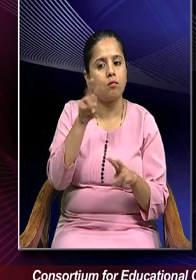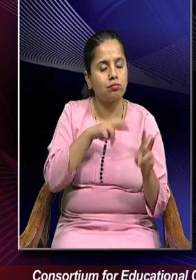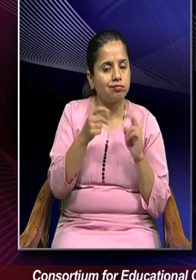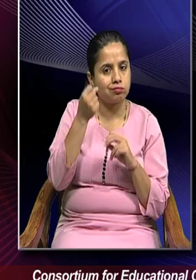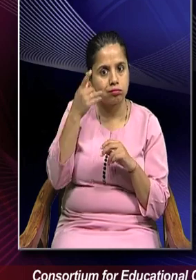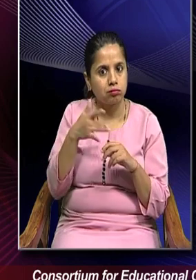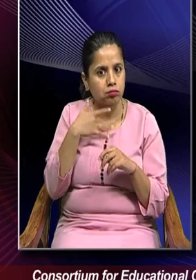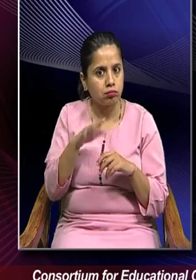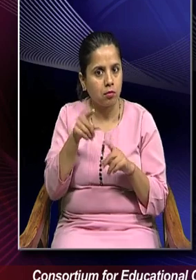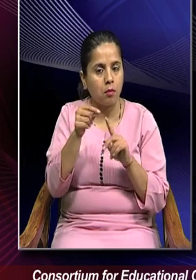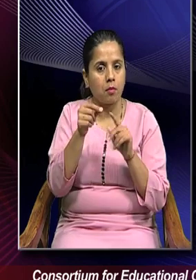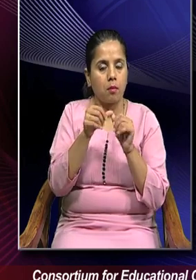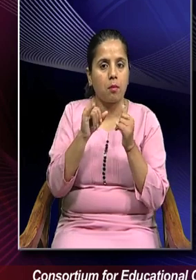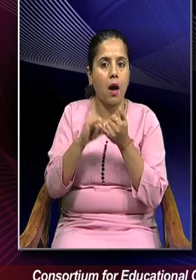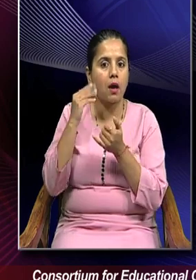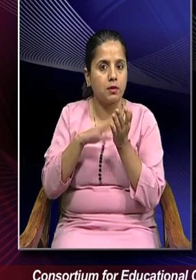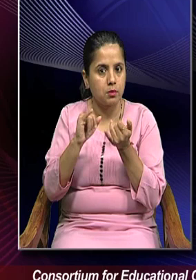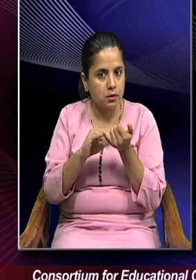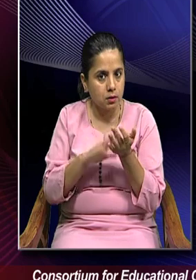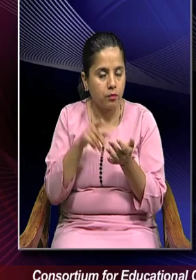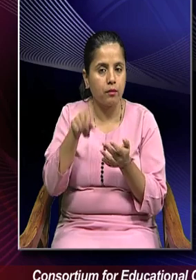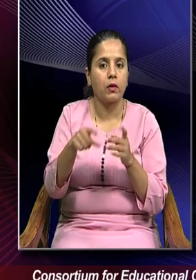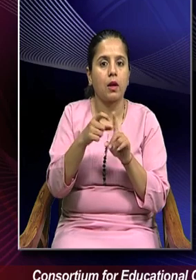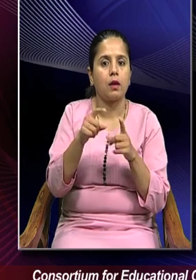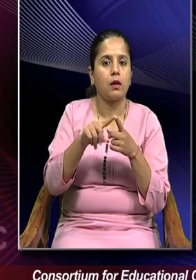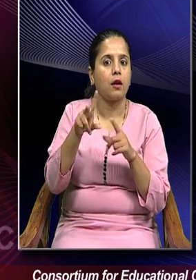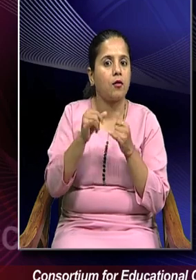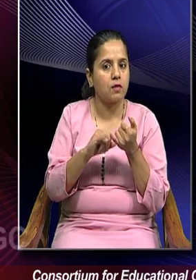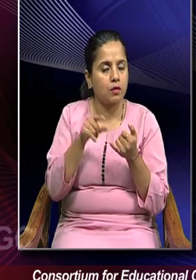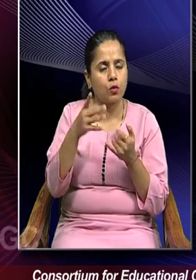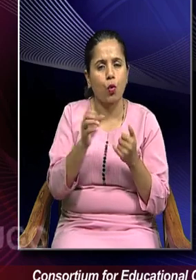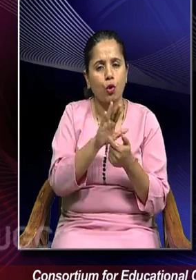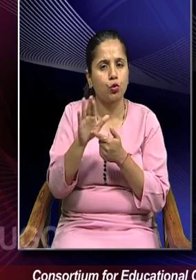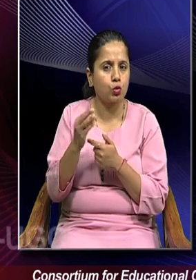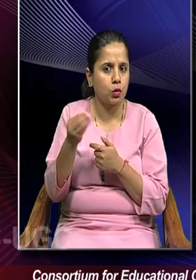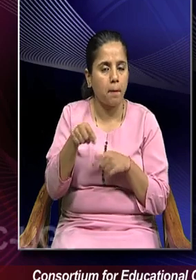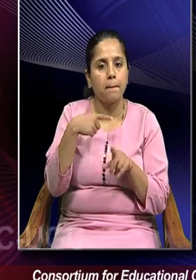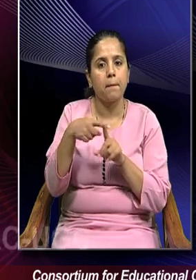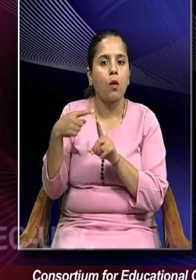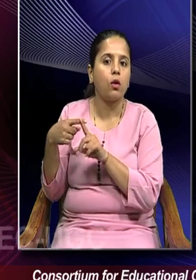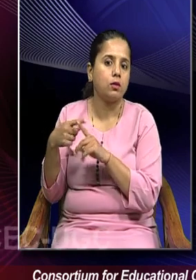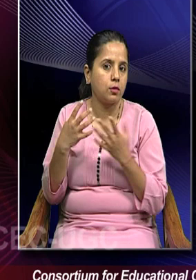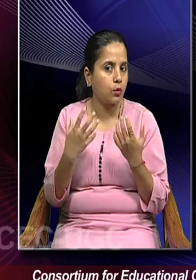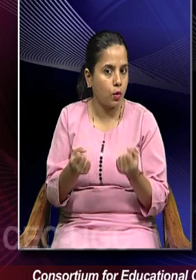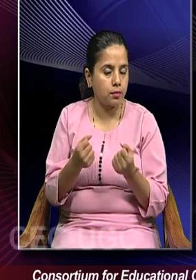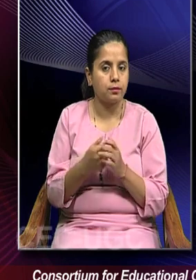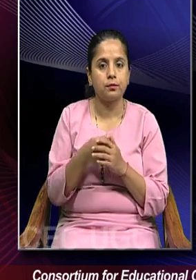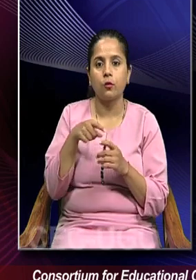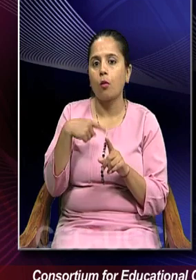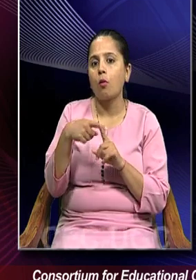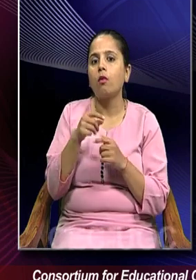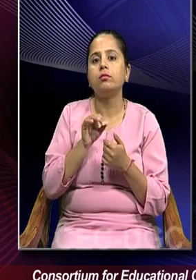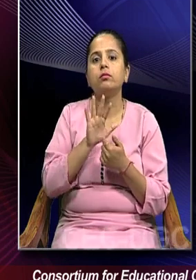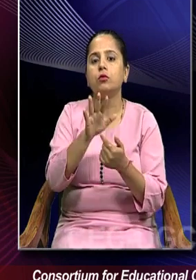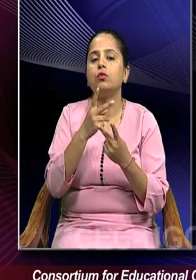the kind of pessimism which was shown in Devdas, and he wanted to portray some kind of positivism or positive approach